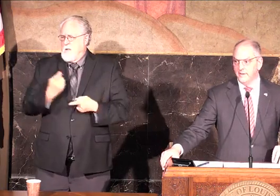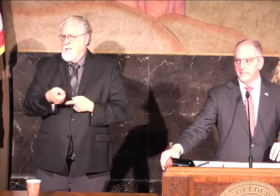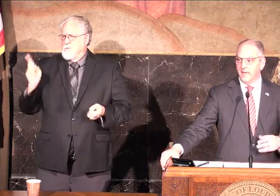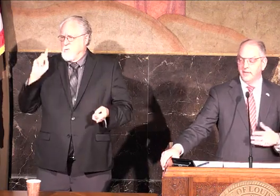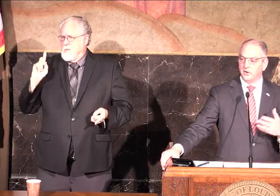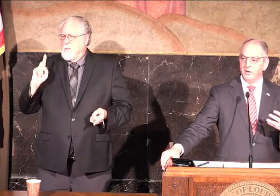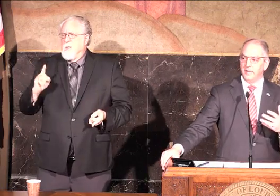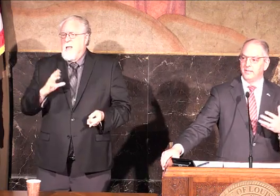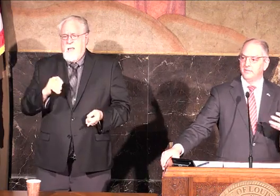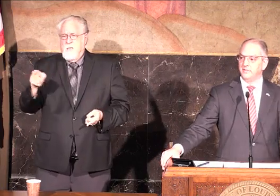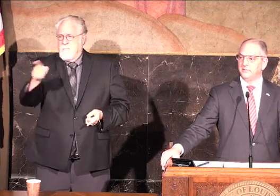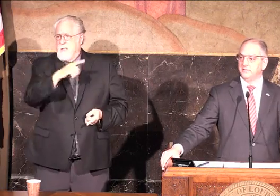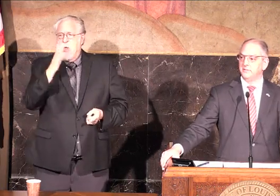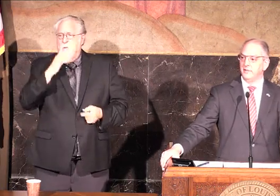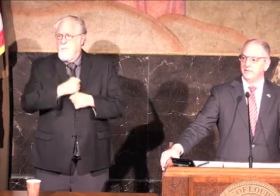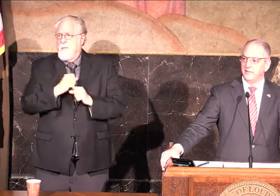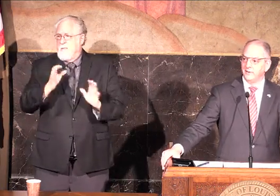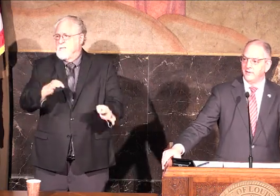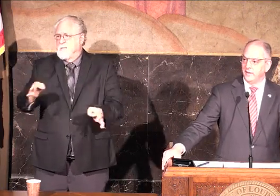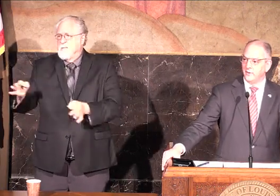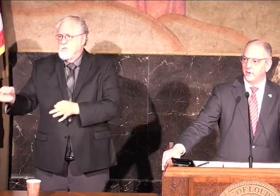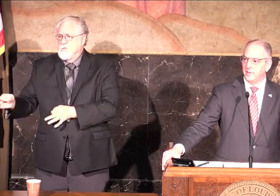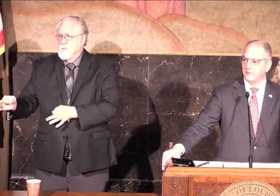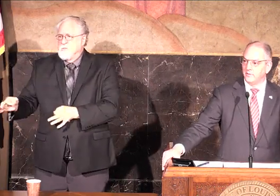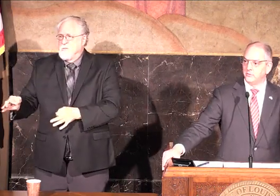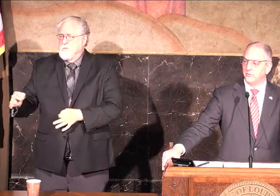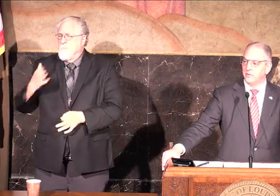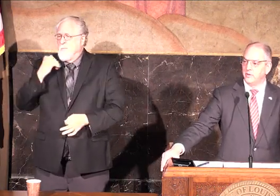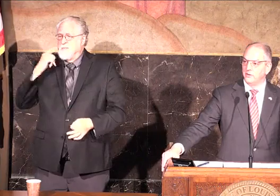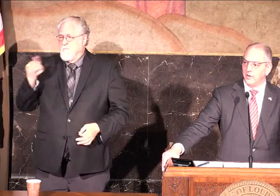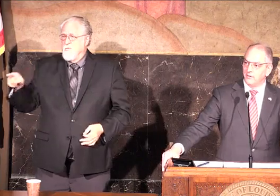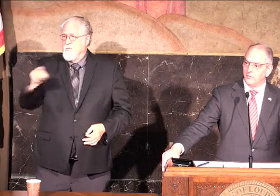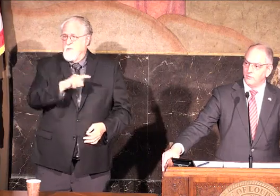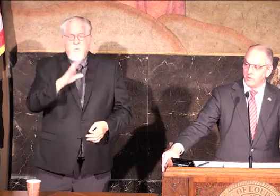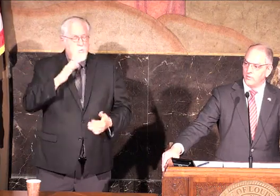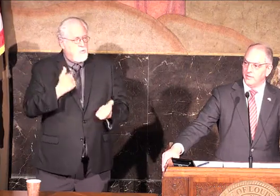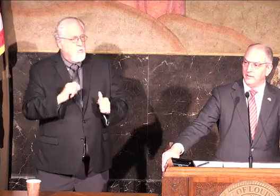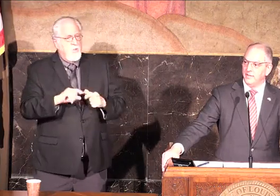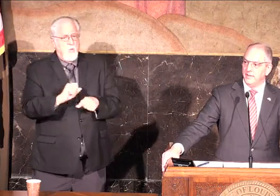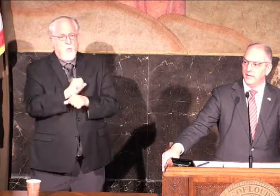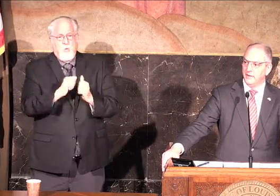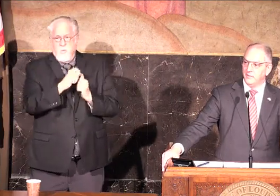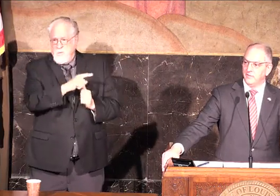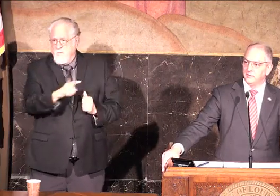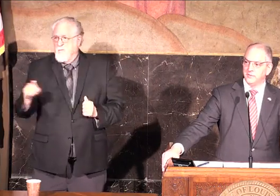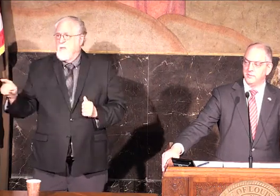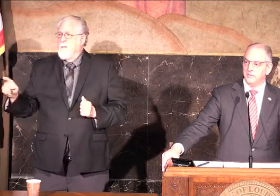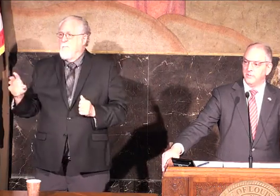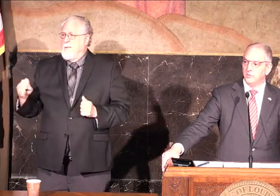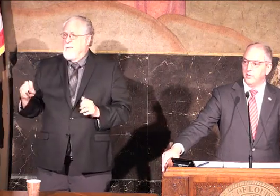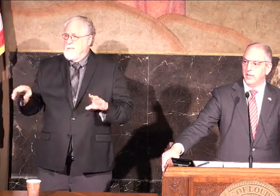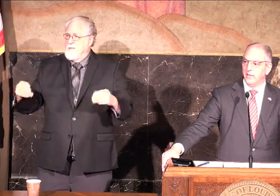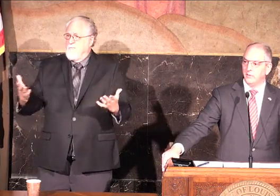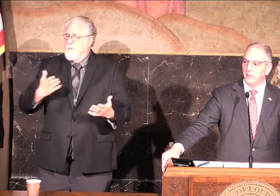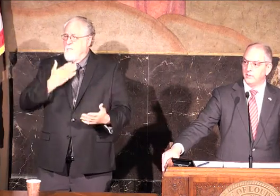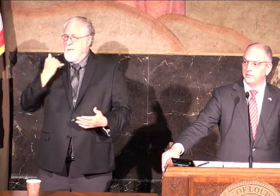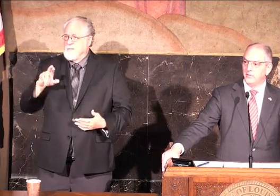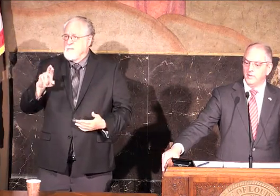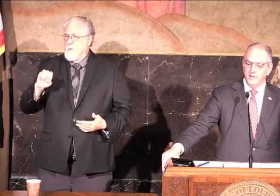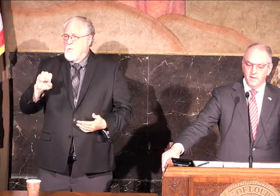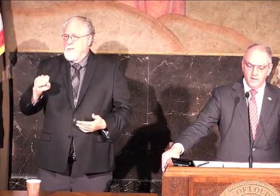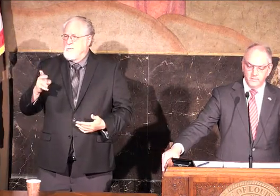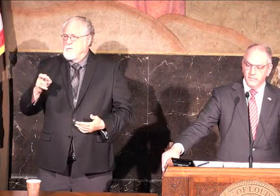week. And they're going to make decisions that are in their best interest, and we're going to try to work with them and resource them as best we can, whether